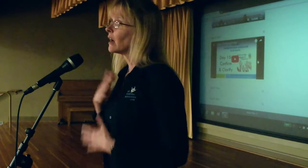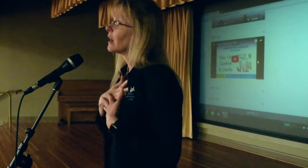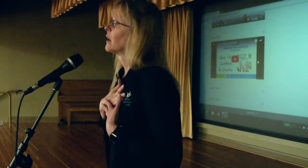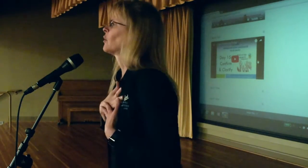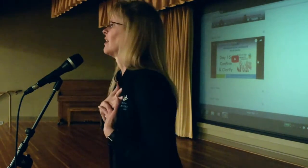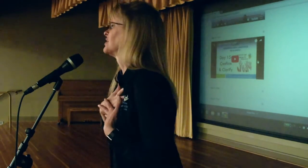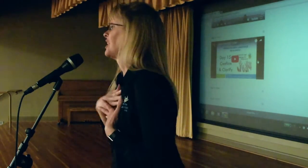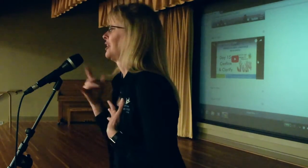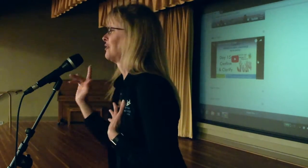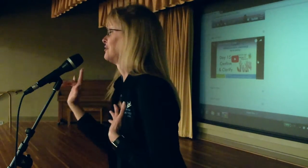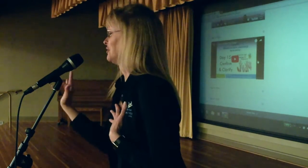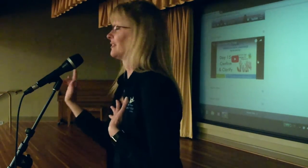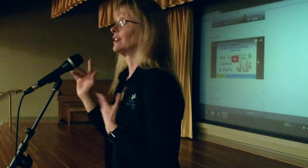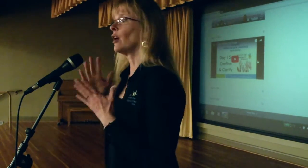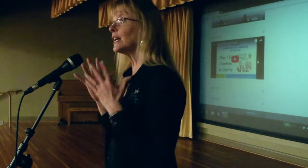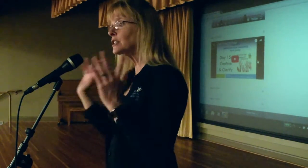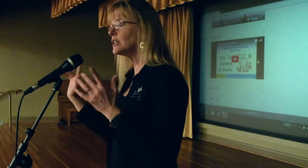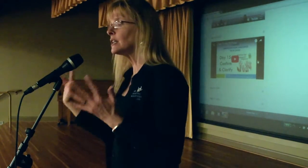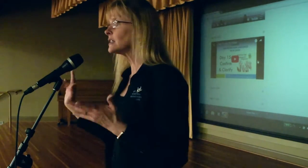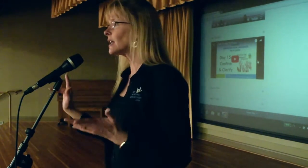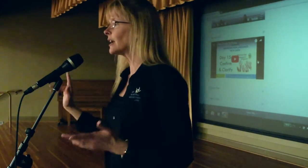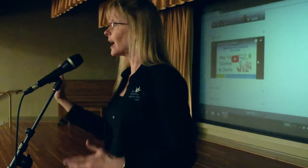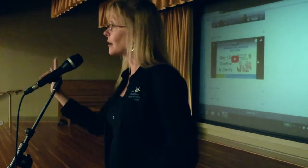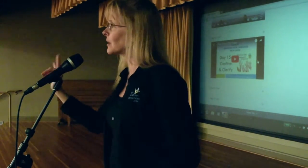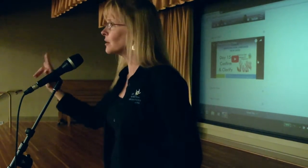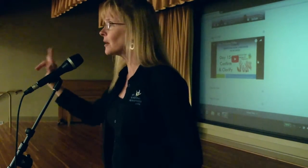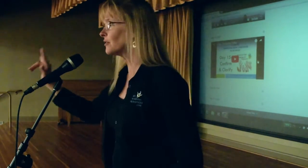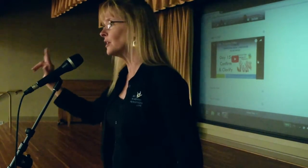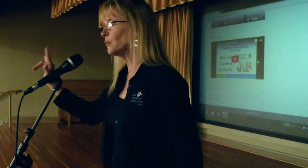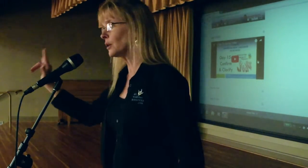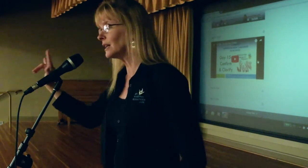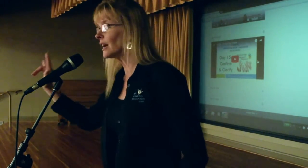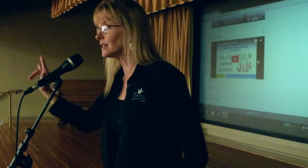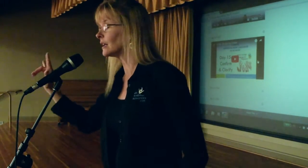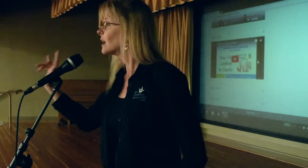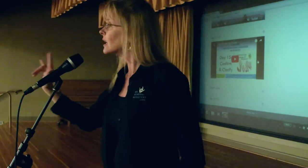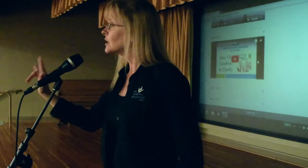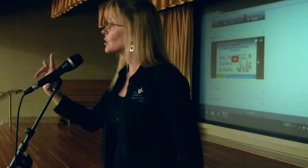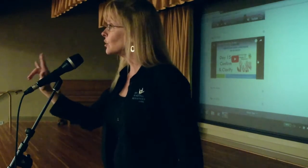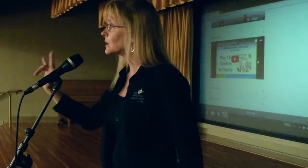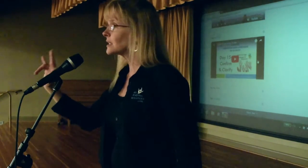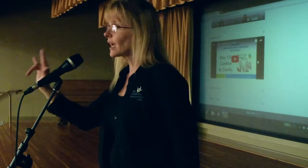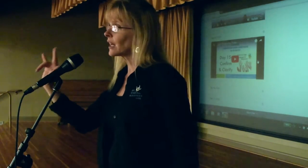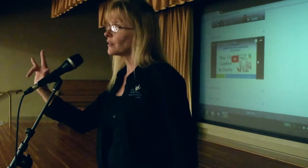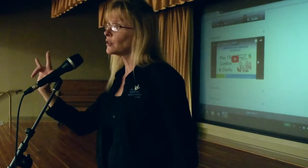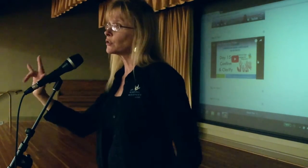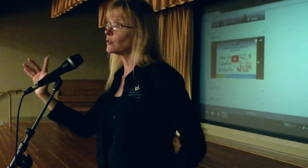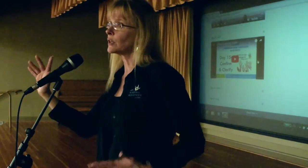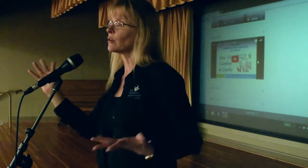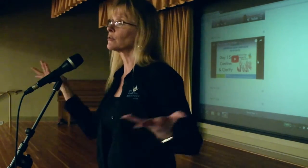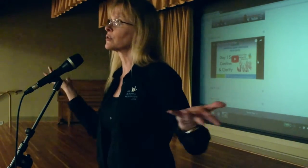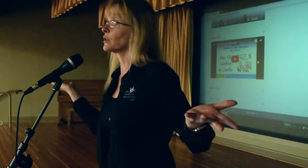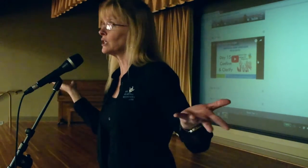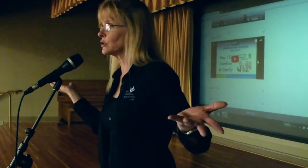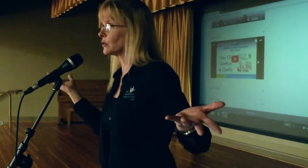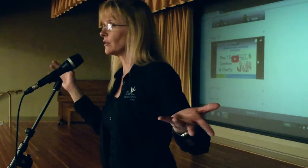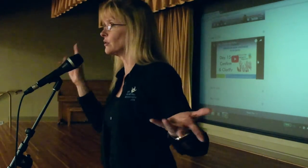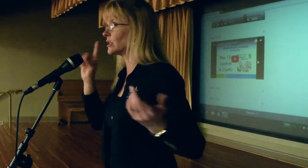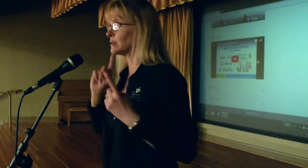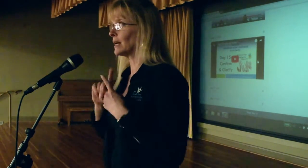oh gosh, I love you. No, it is like, hey bud, you're my friend, we're connecting. So you can say I love you to a total stranger if you just met